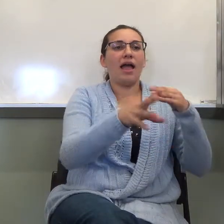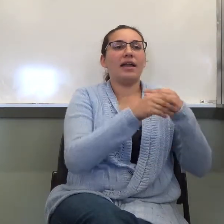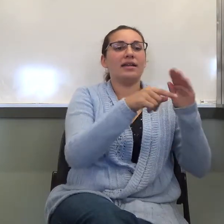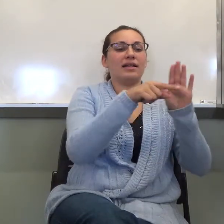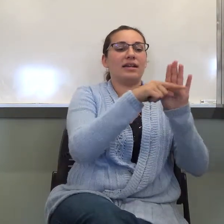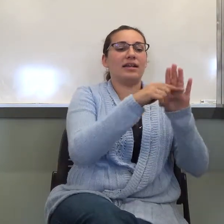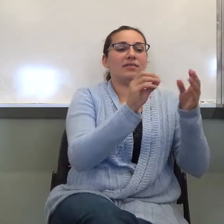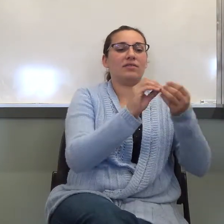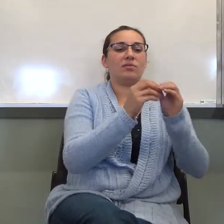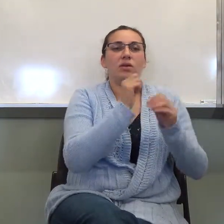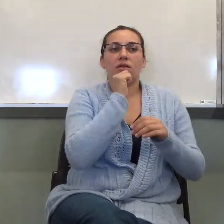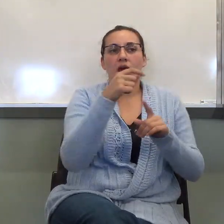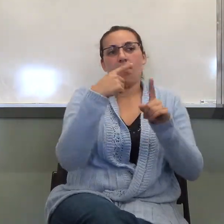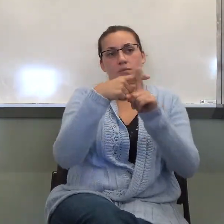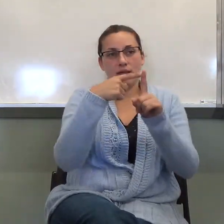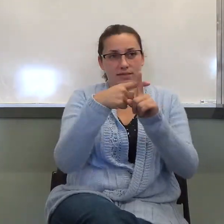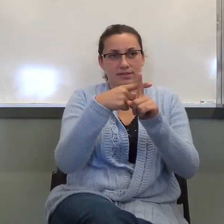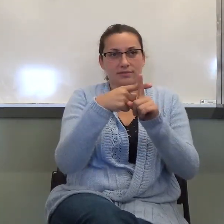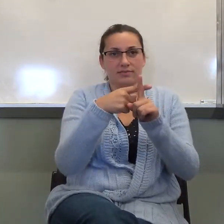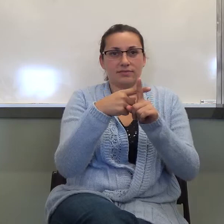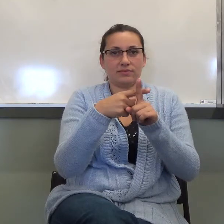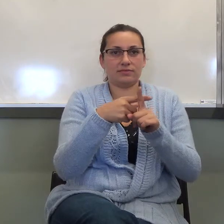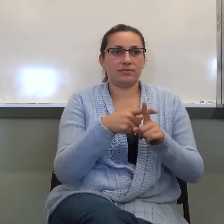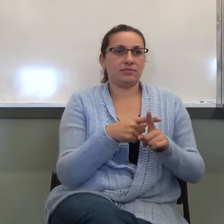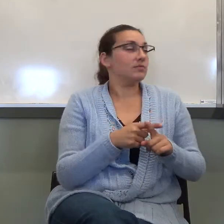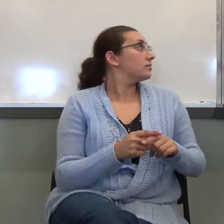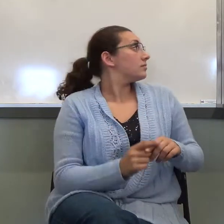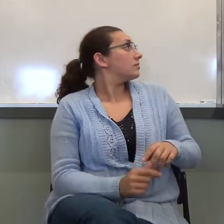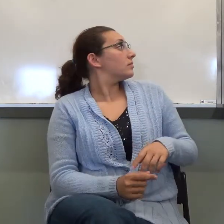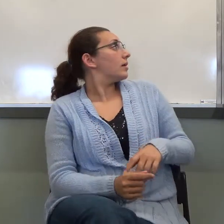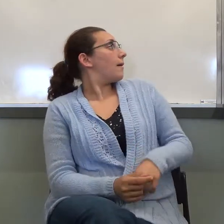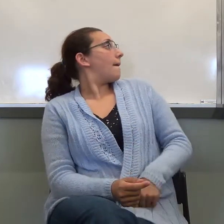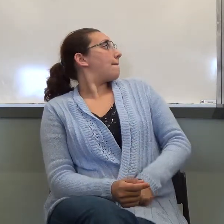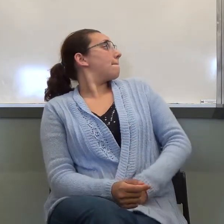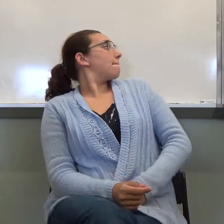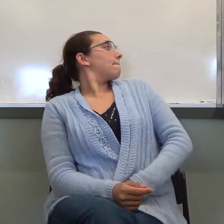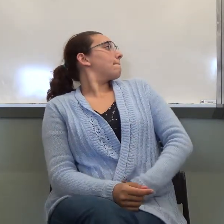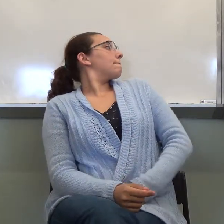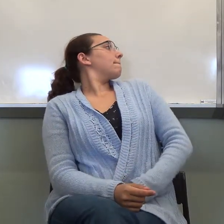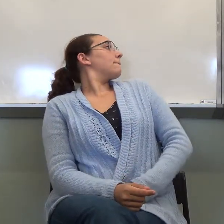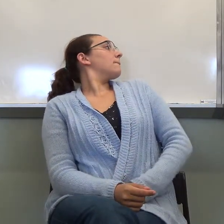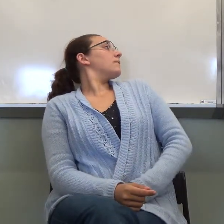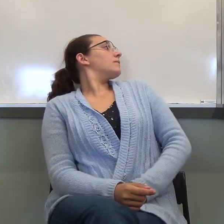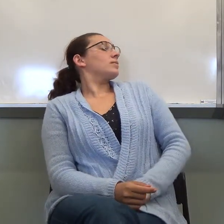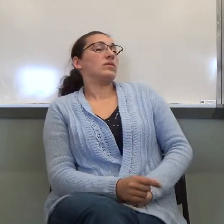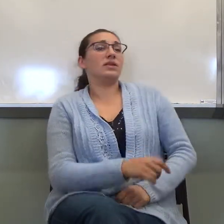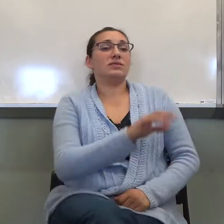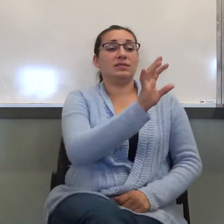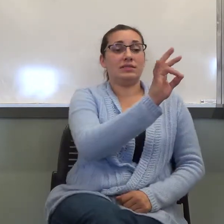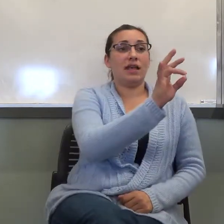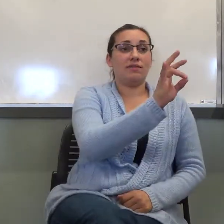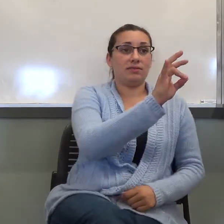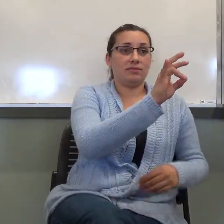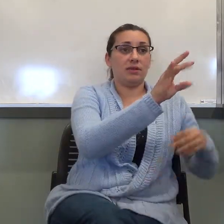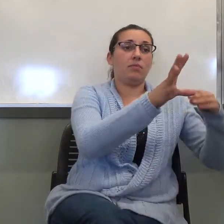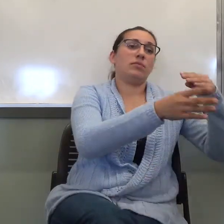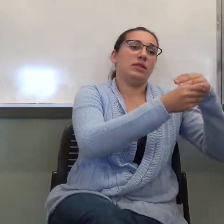start this way. Suppose we went from 7 and added minus 7, add a plus 3. All